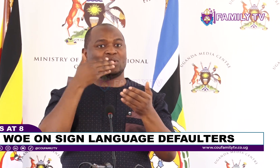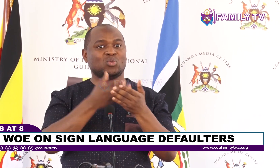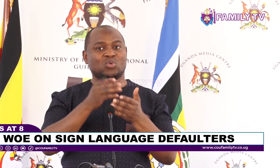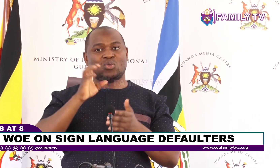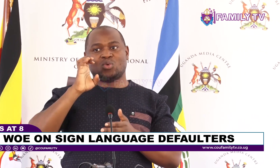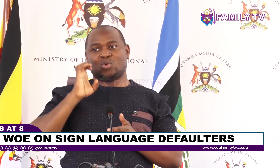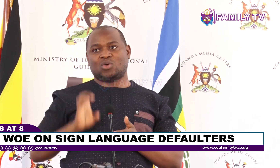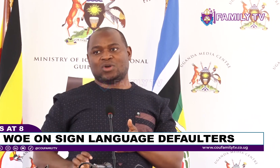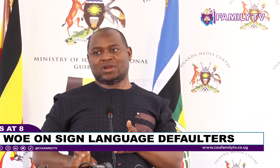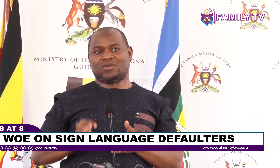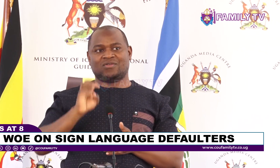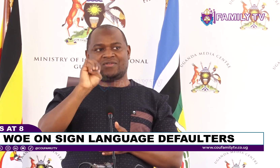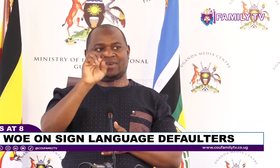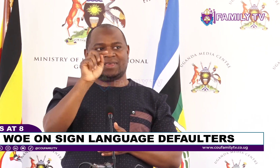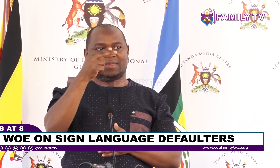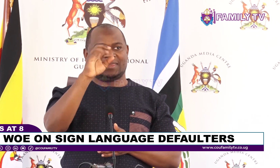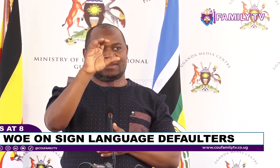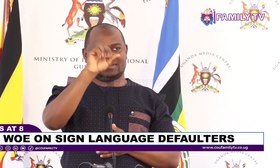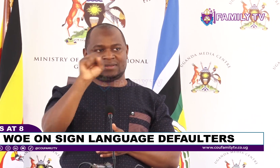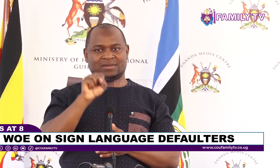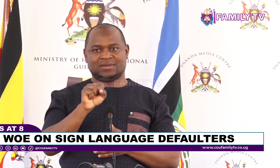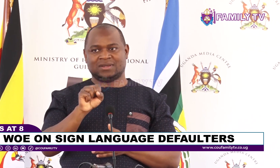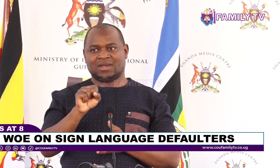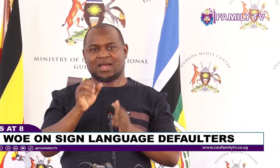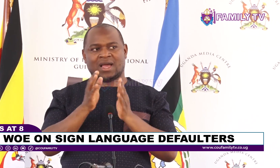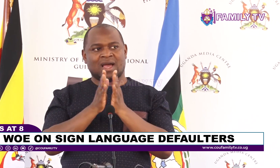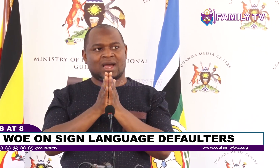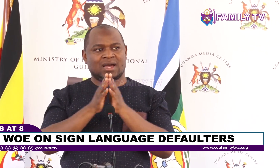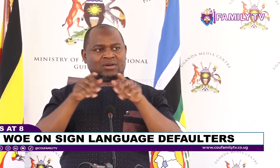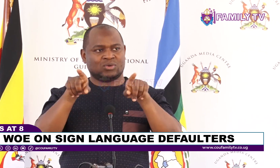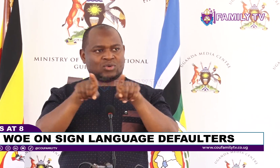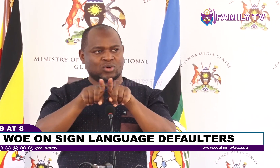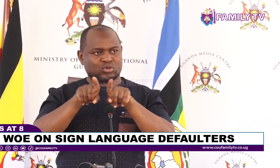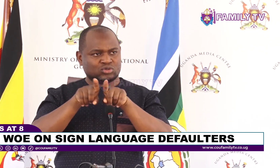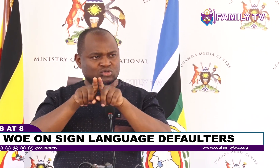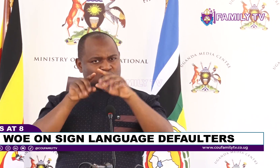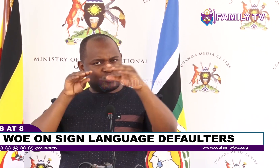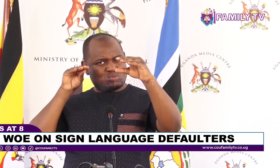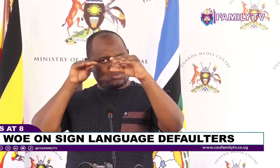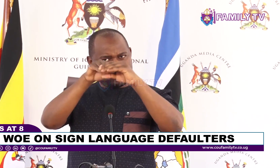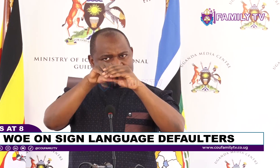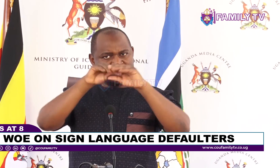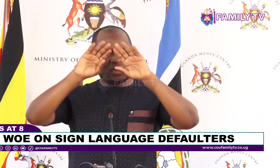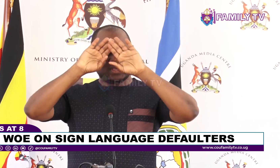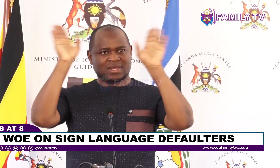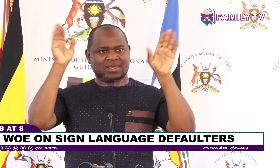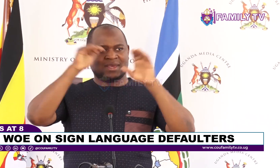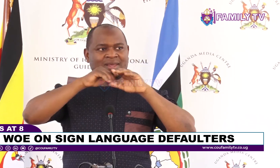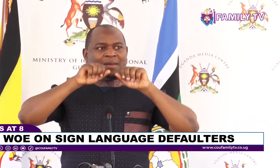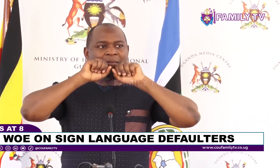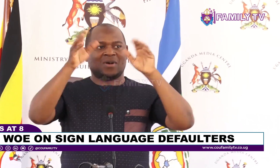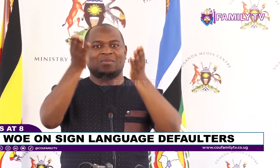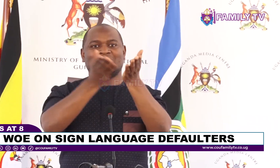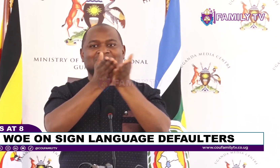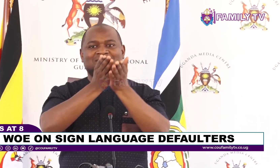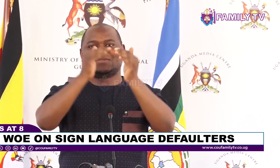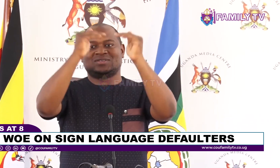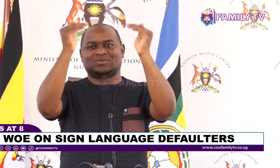accredited with the good code of ethics, and also be put